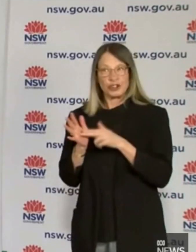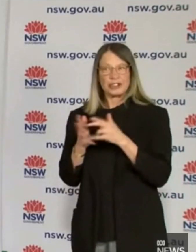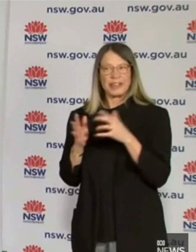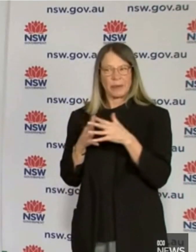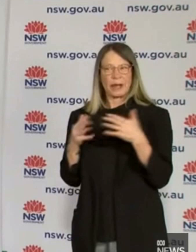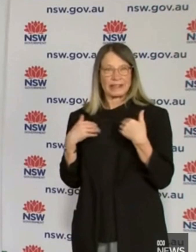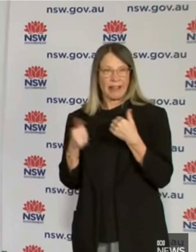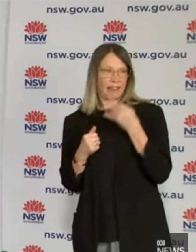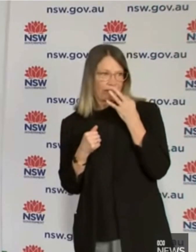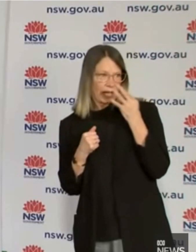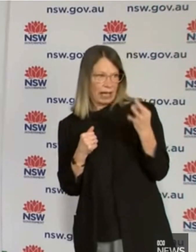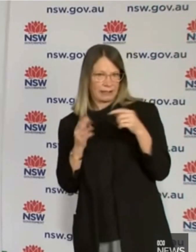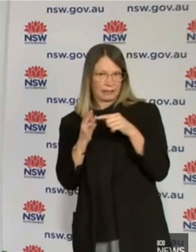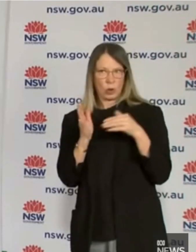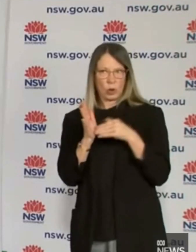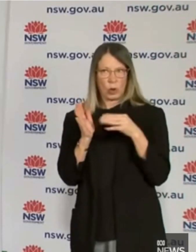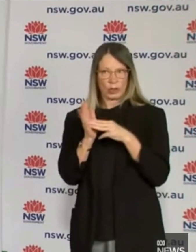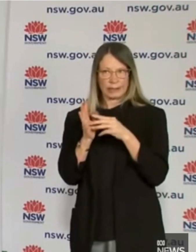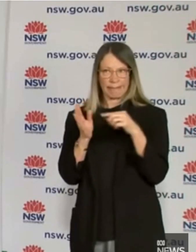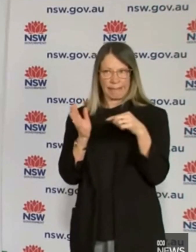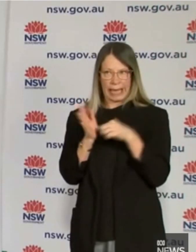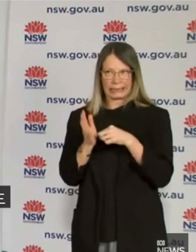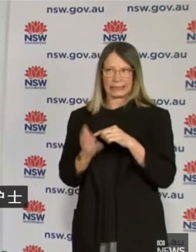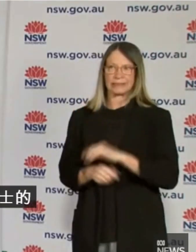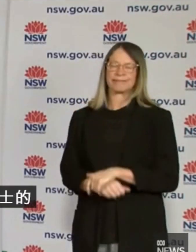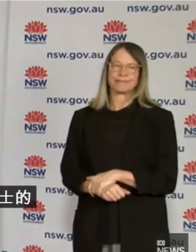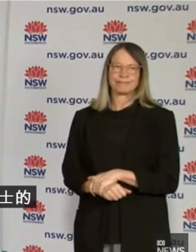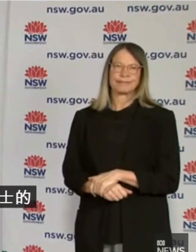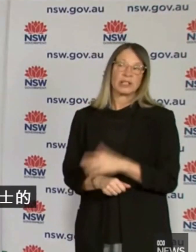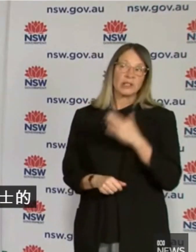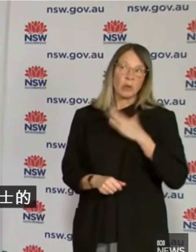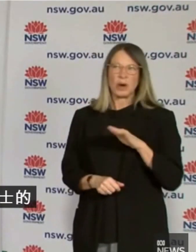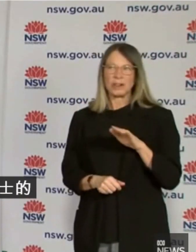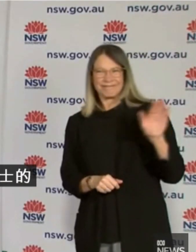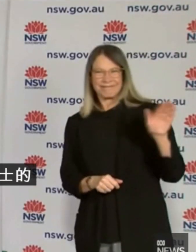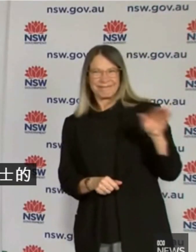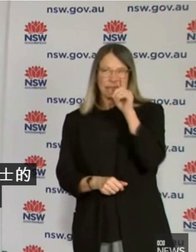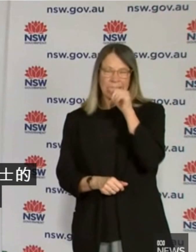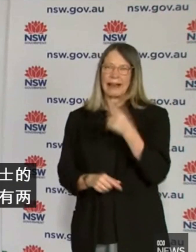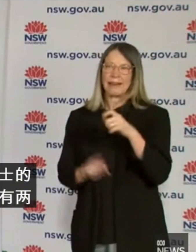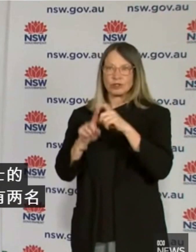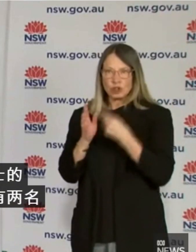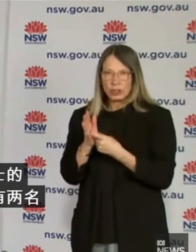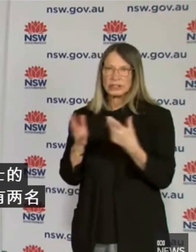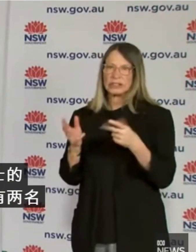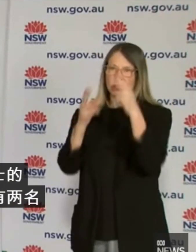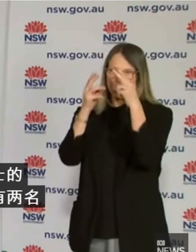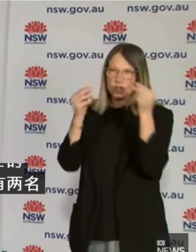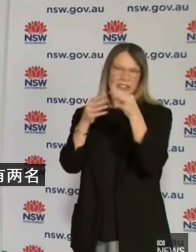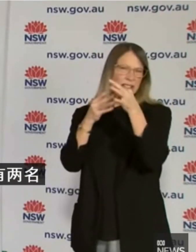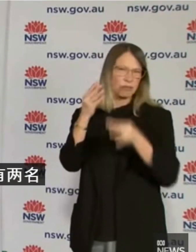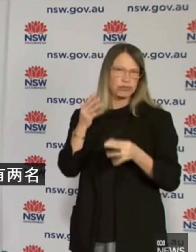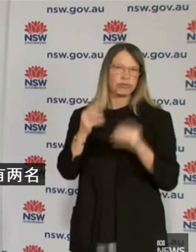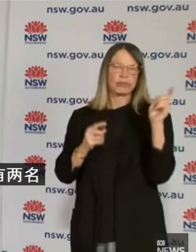Okay. You put that request out so far, so this is for doctors, nurses. So far, there's only been 2 personnel